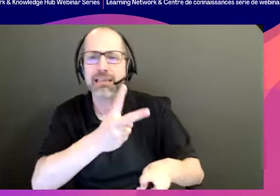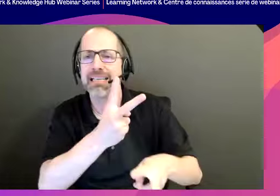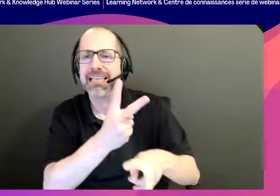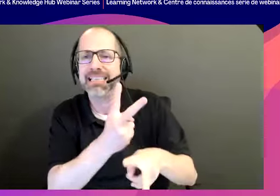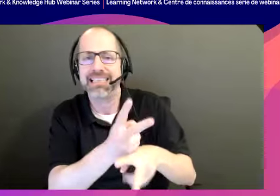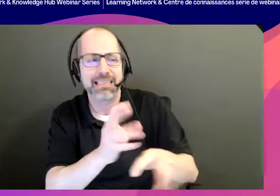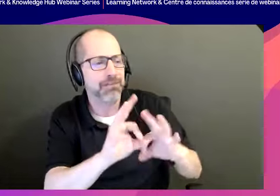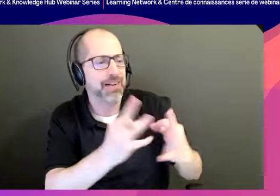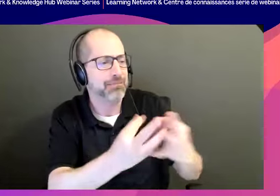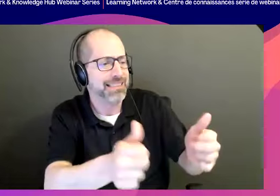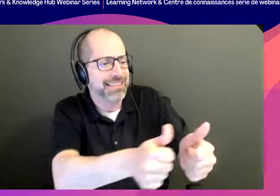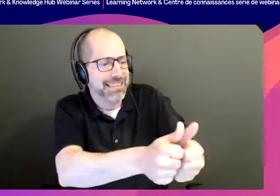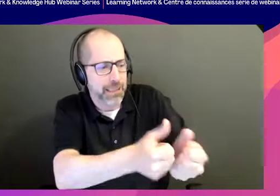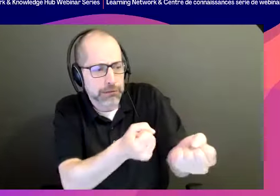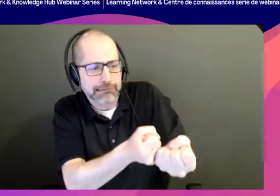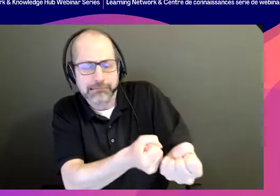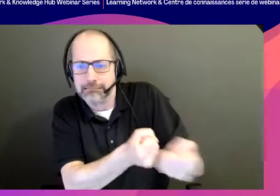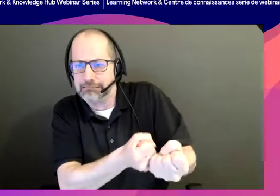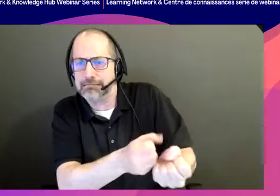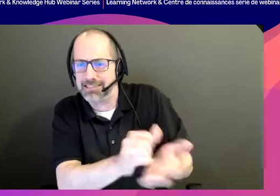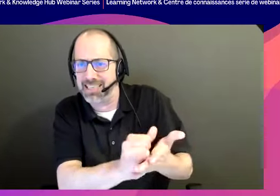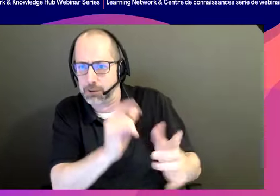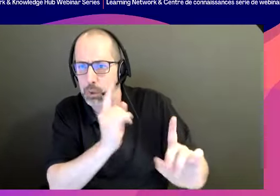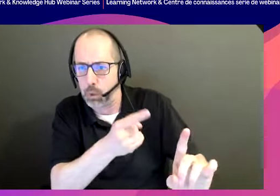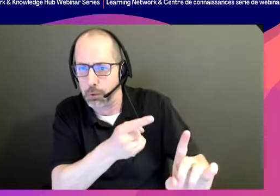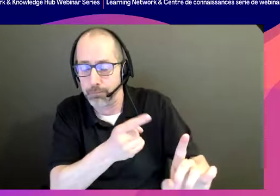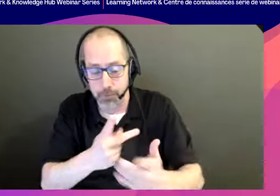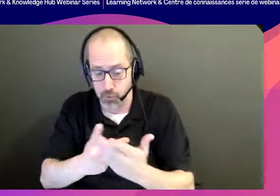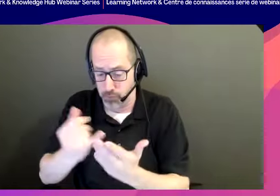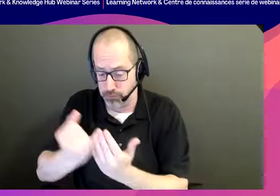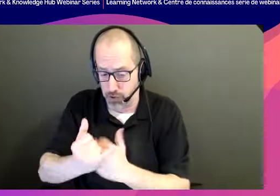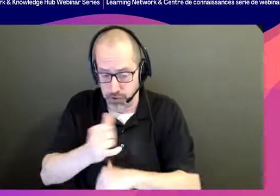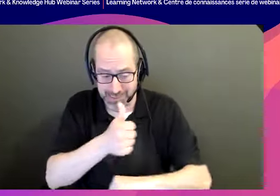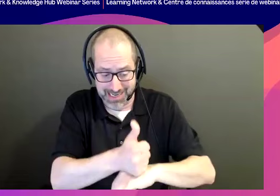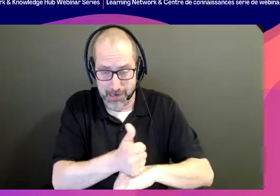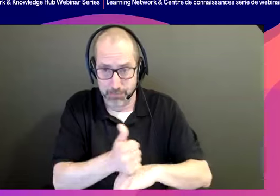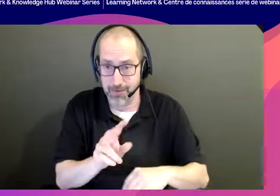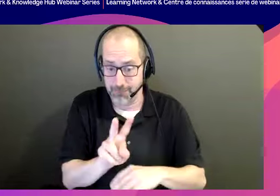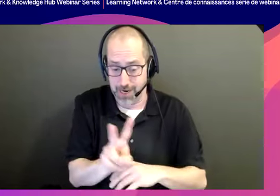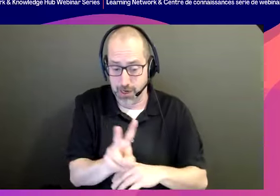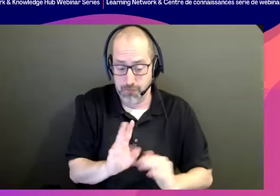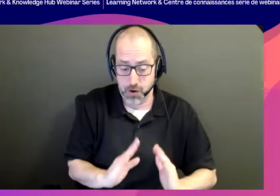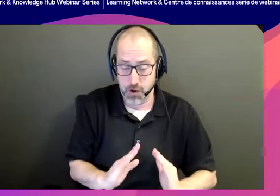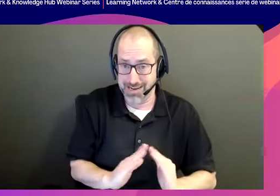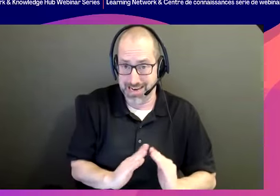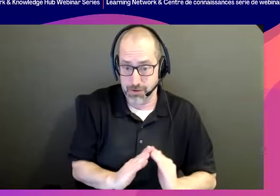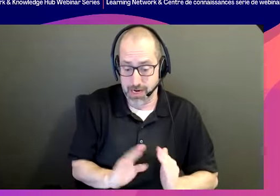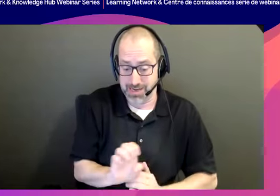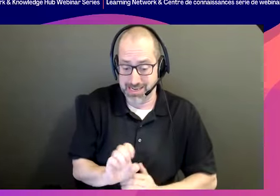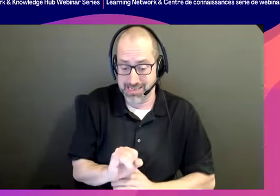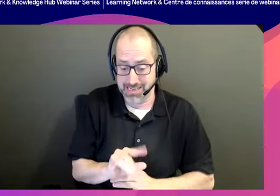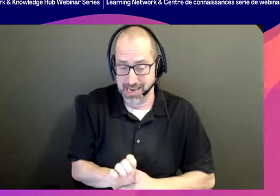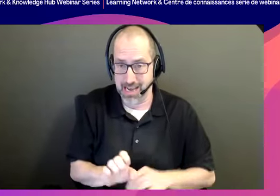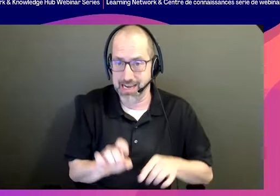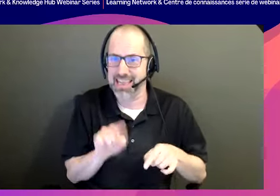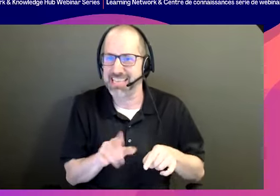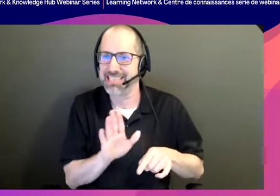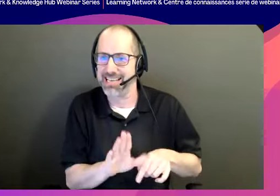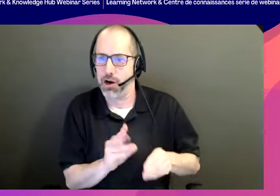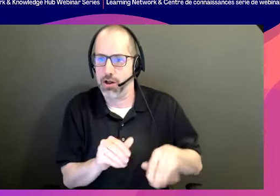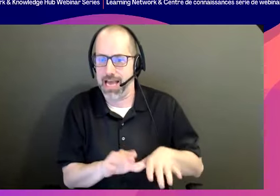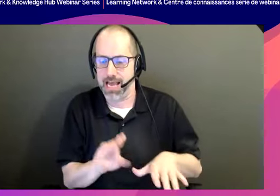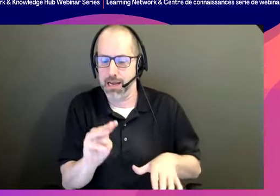supporting families to stay together. The project was situated in Vancouver's downtown east side, which is in the stolen lands of the Musqueam, Squamish,